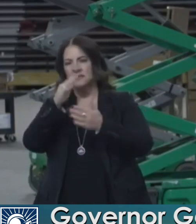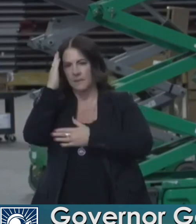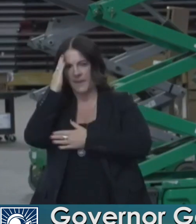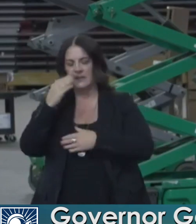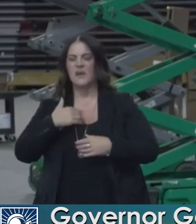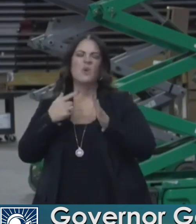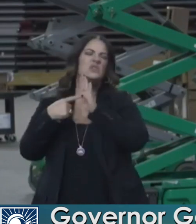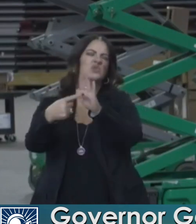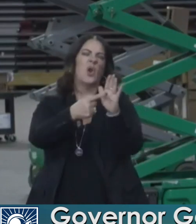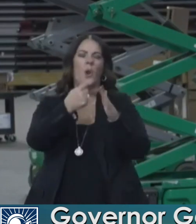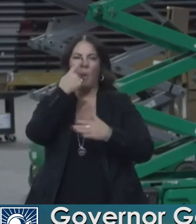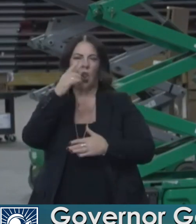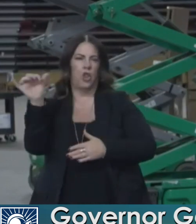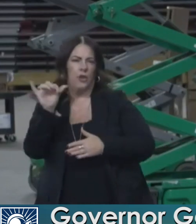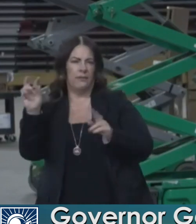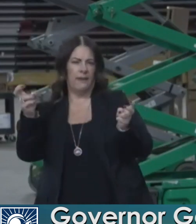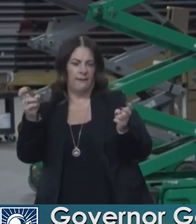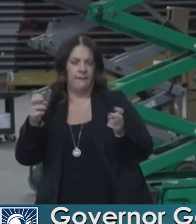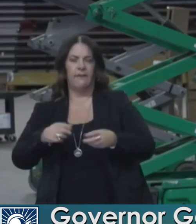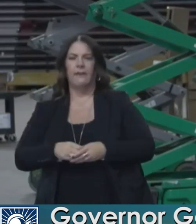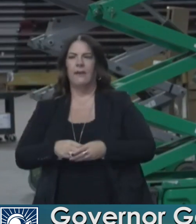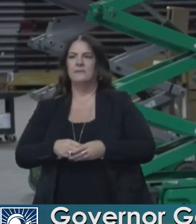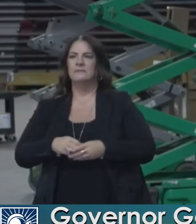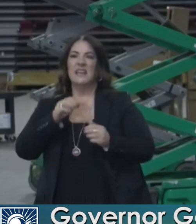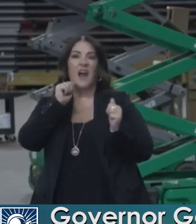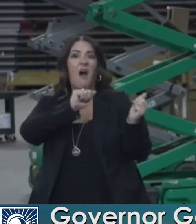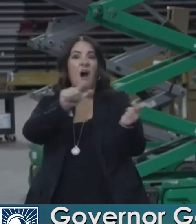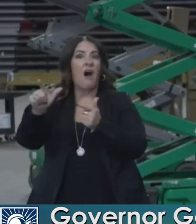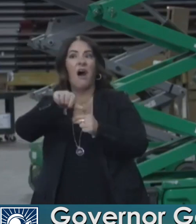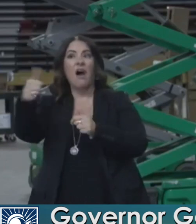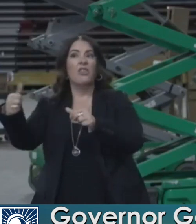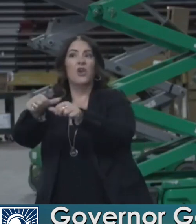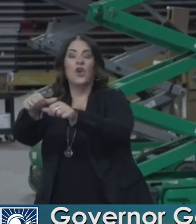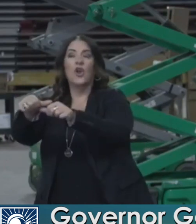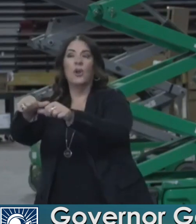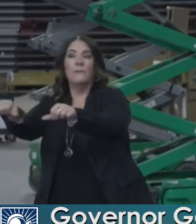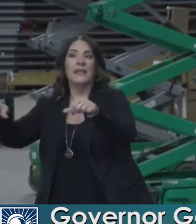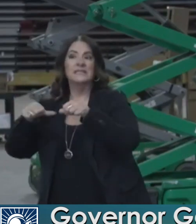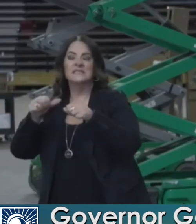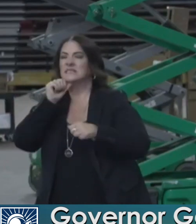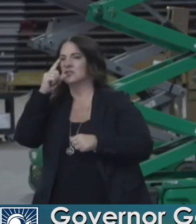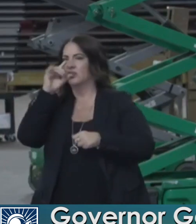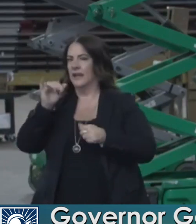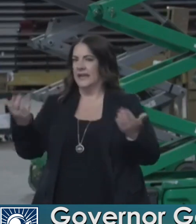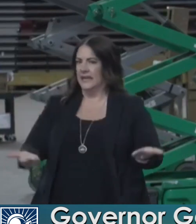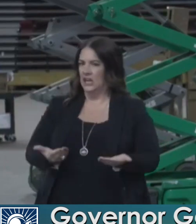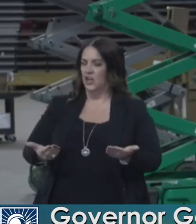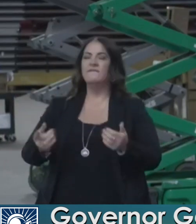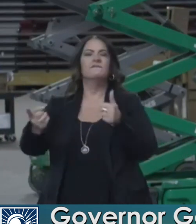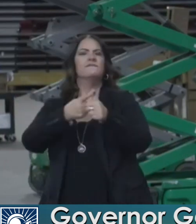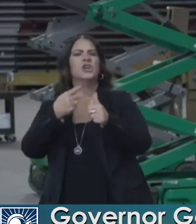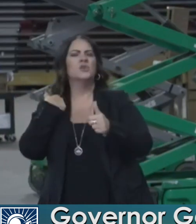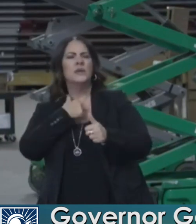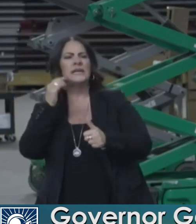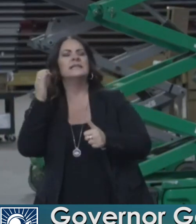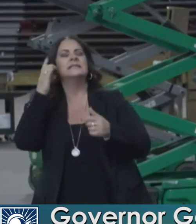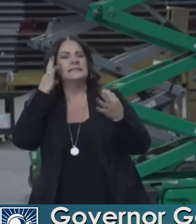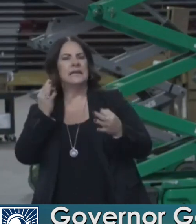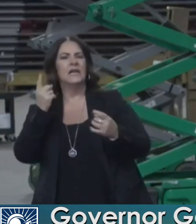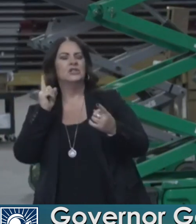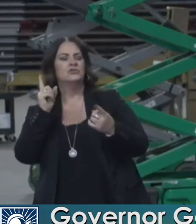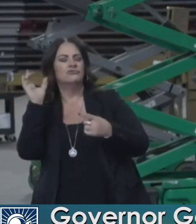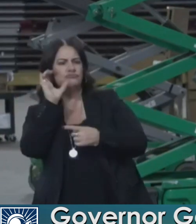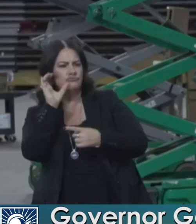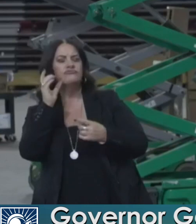like, because they all don't look like this arena. We worked first to secure Seton Hospital in Northern